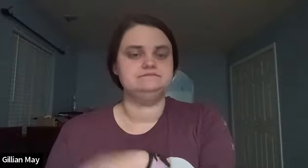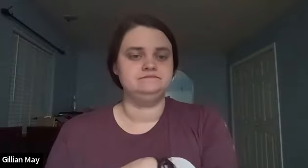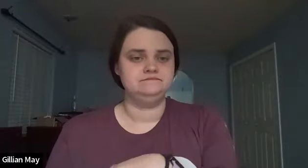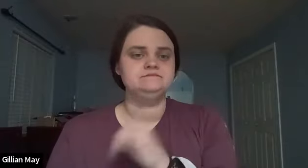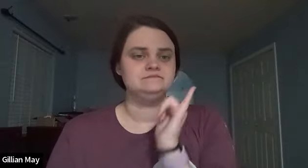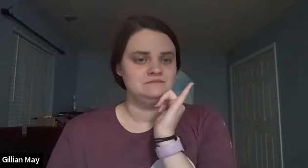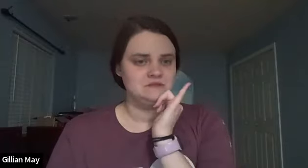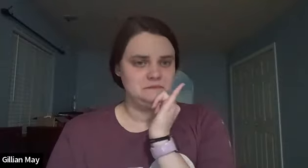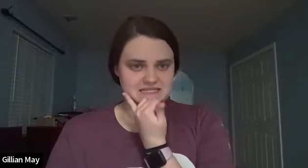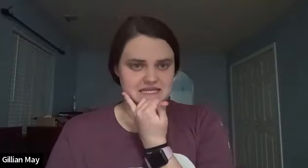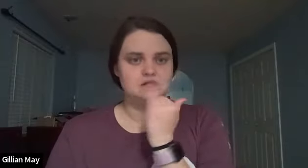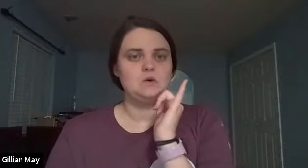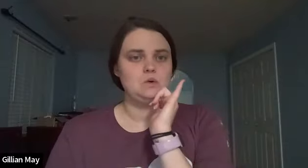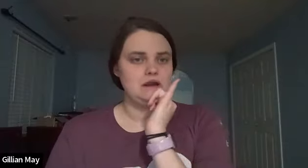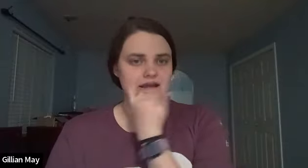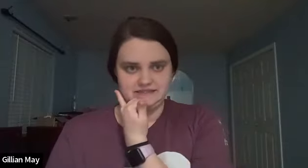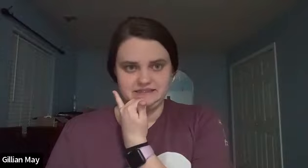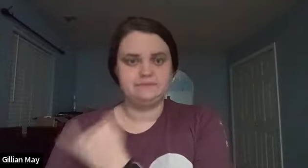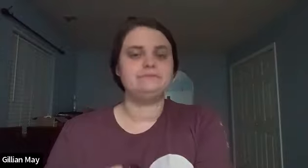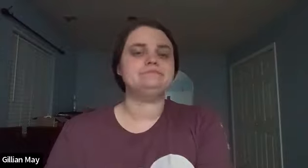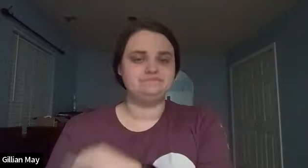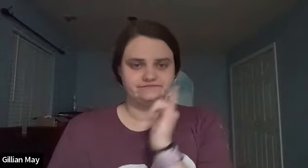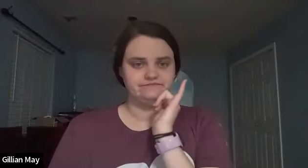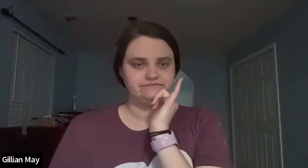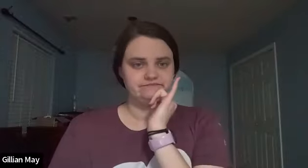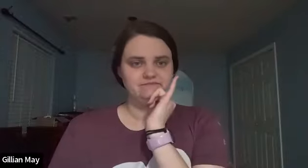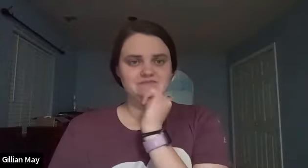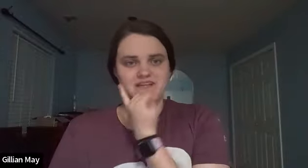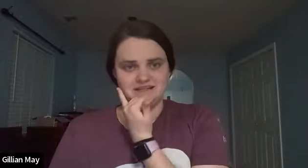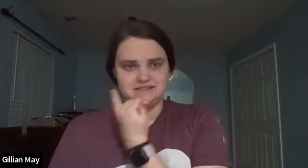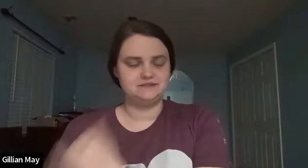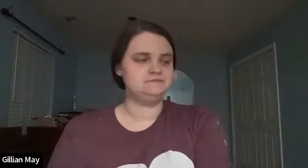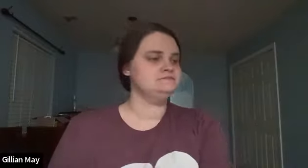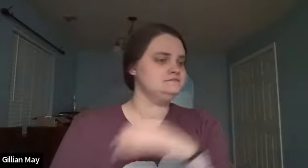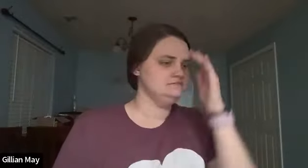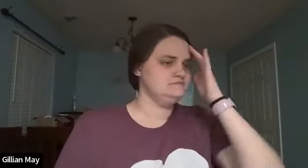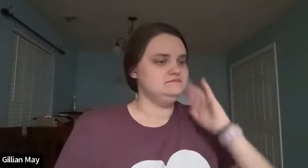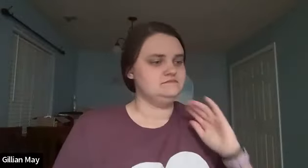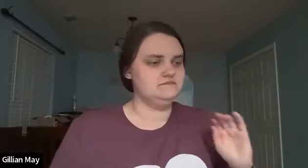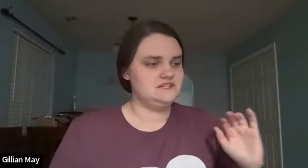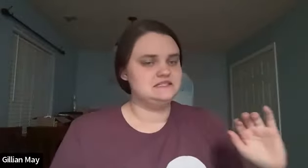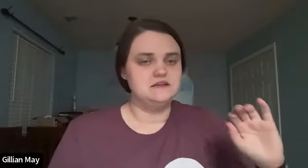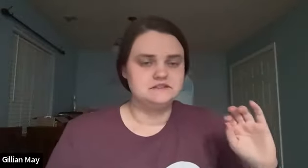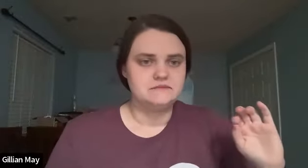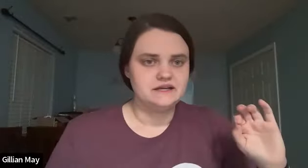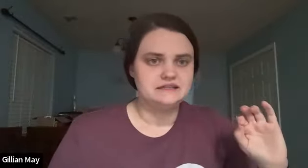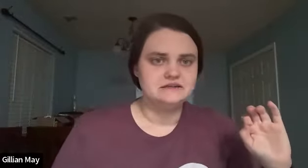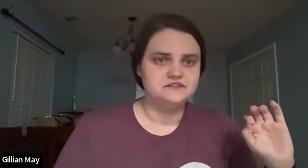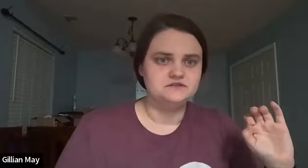Accident. Mistake or accident. Yep. Accident. That's another sign my kids love to use all the